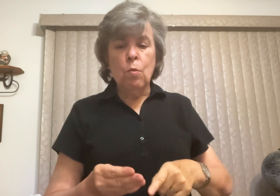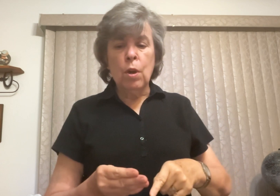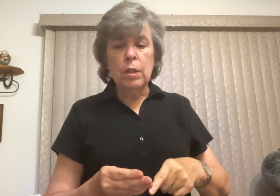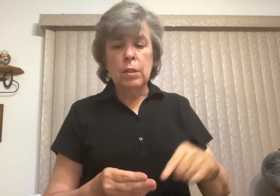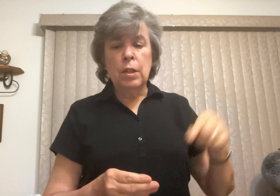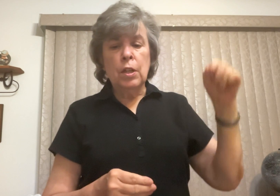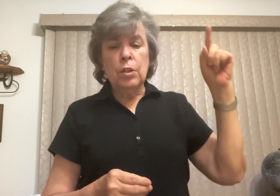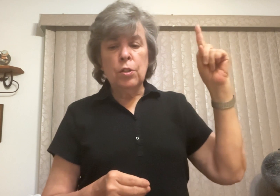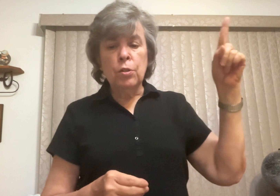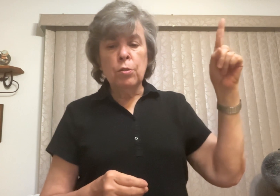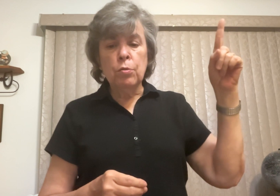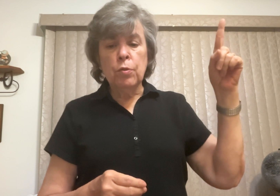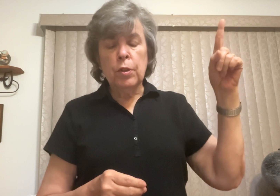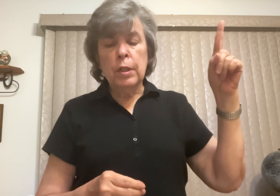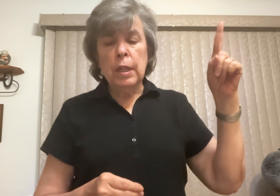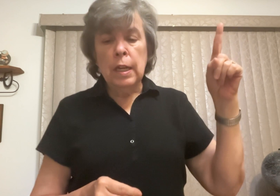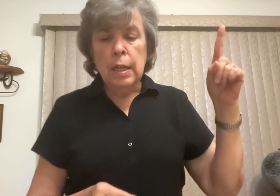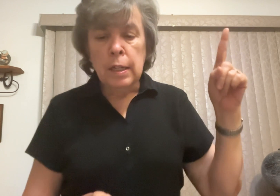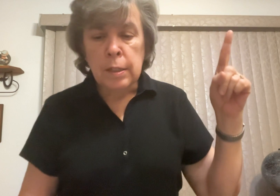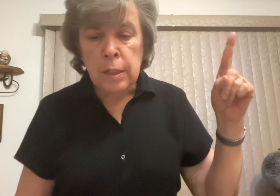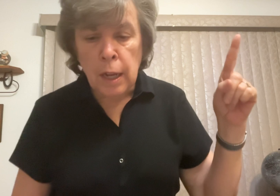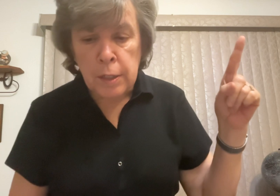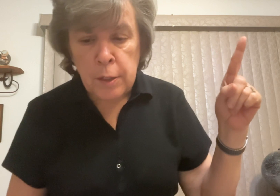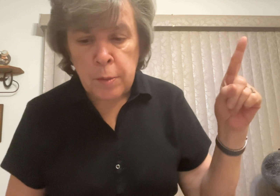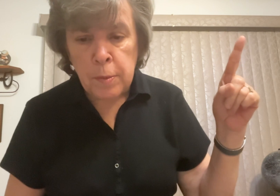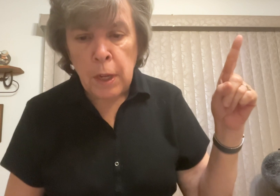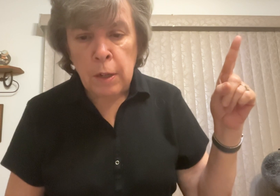what you've done. Now,